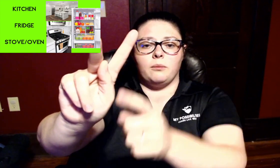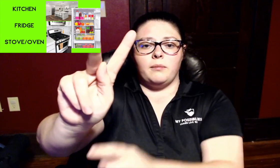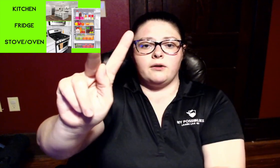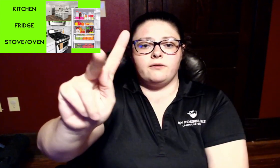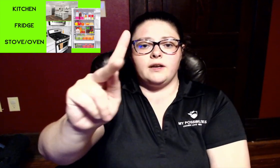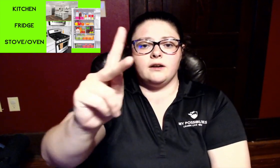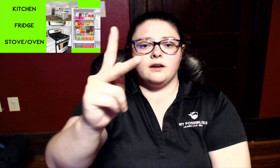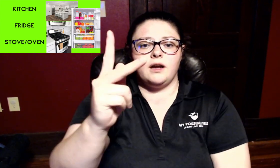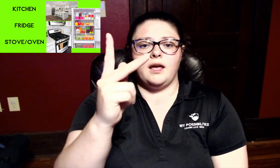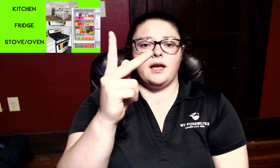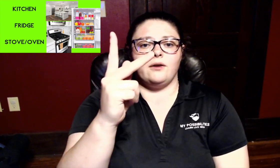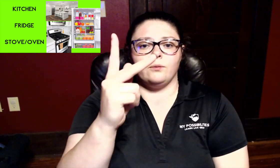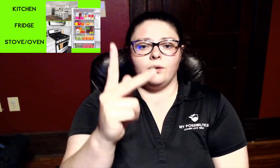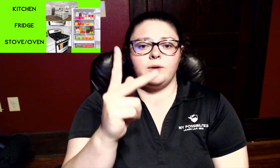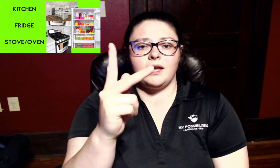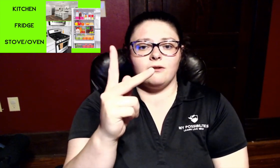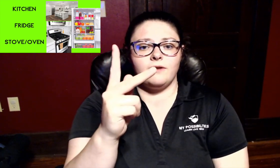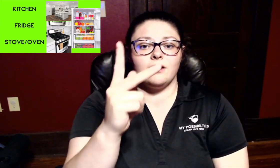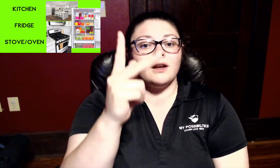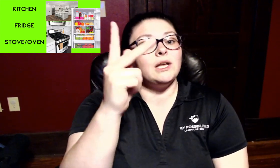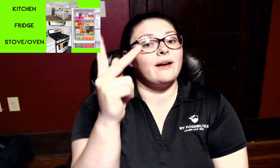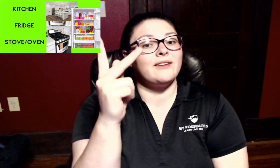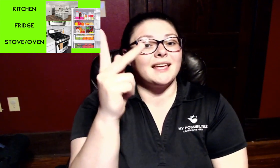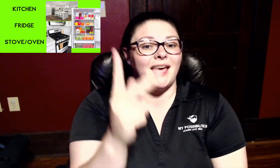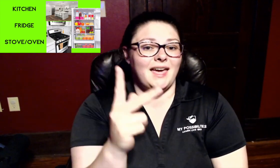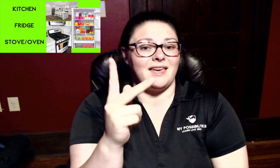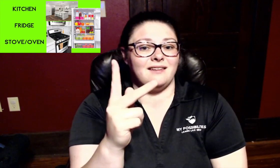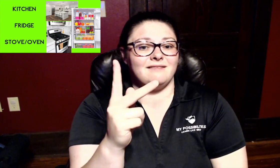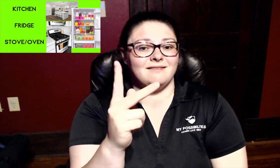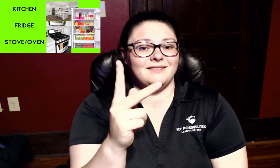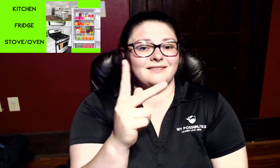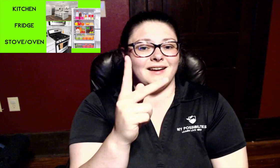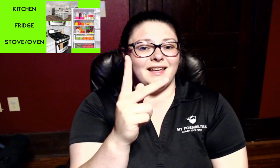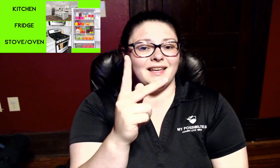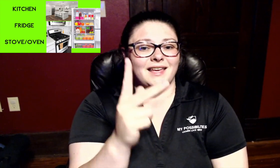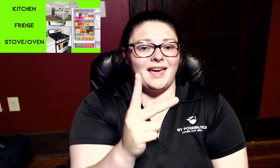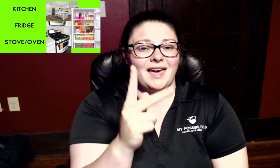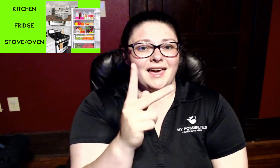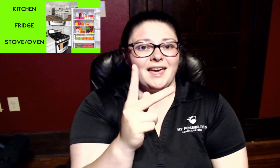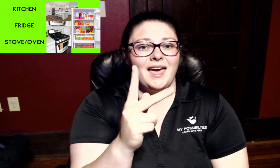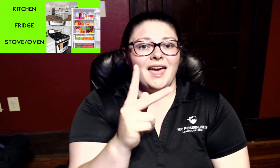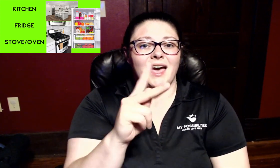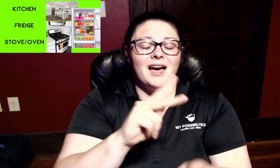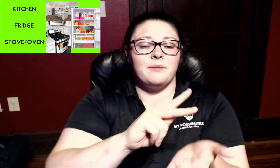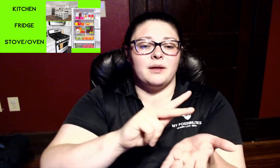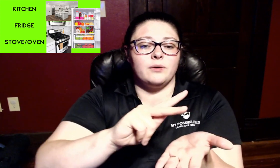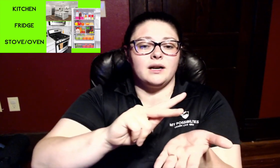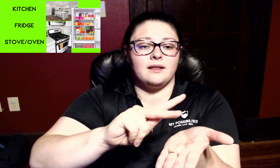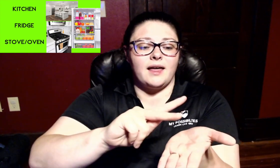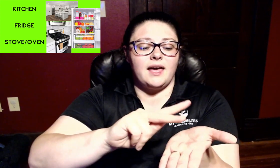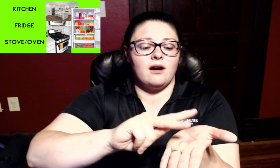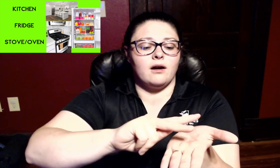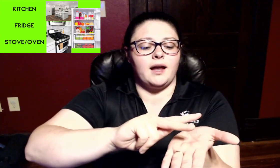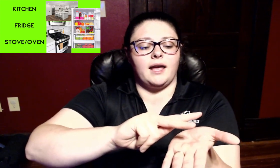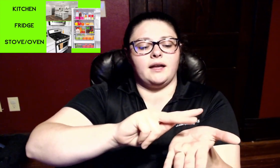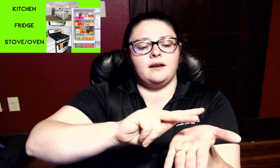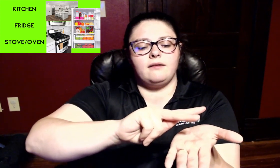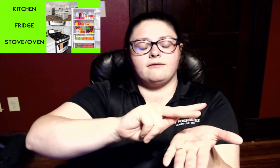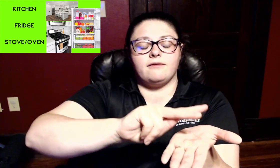middle finger and rotate your finger and you have a K, right? K. And we're going to lay our hand